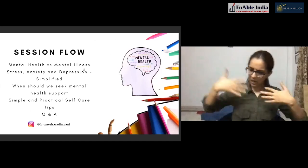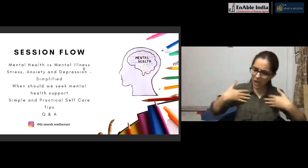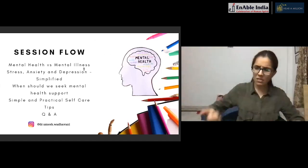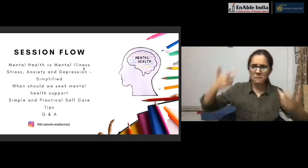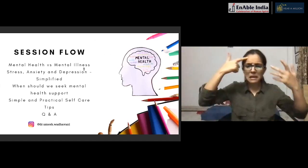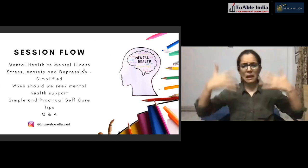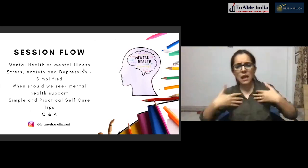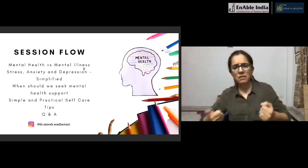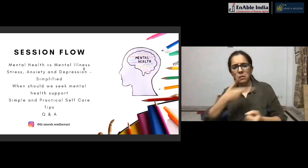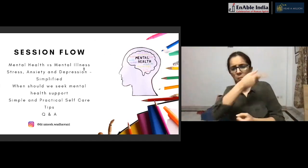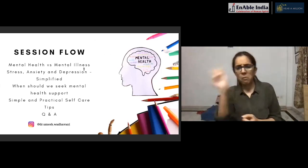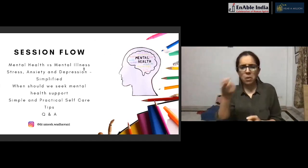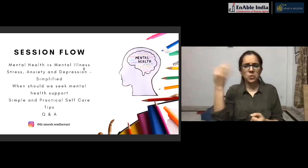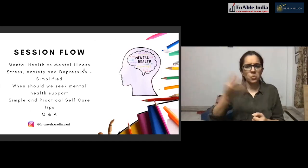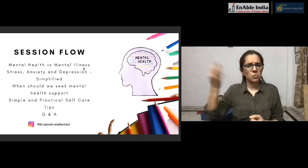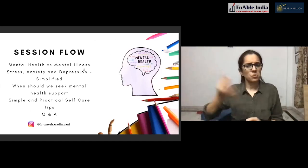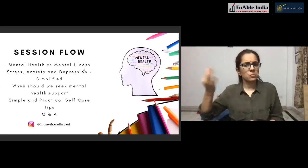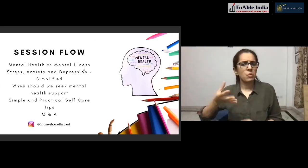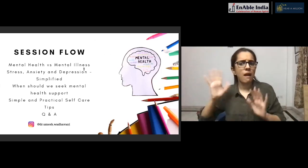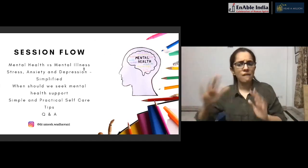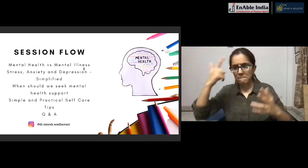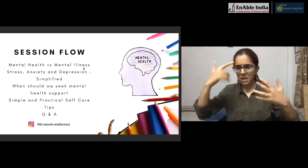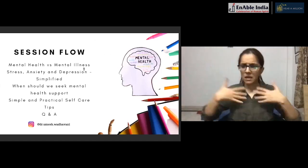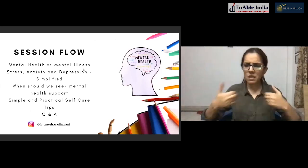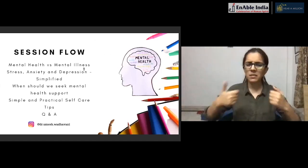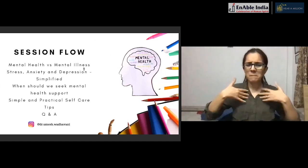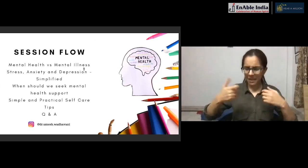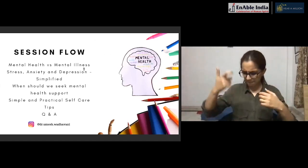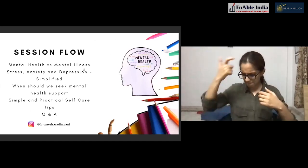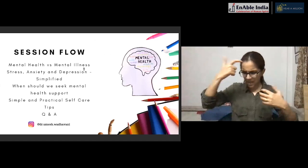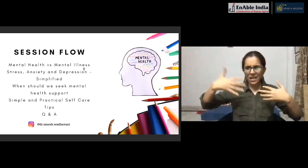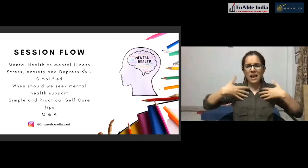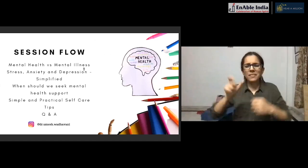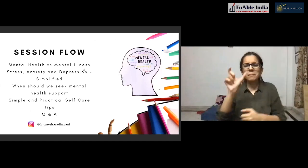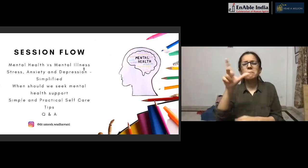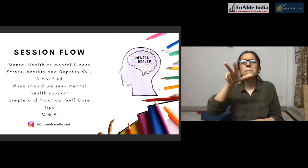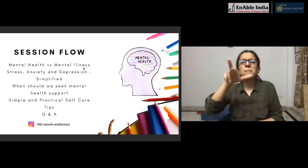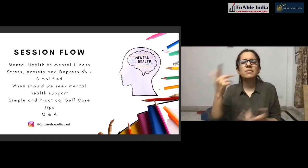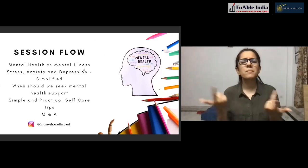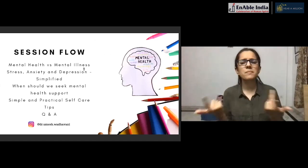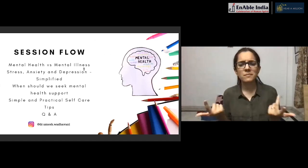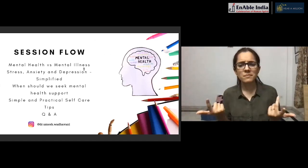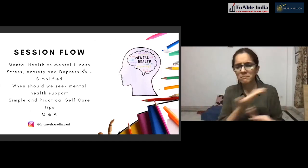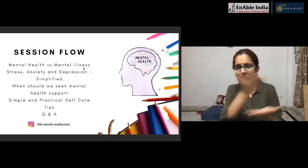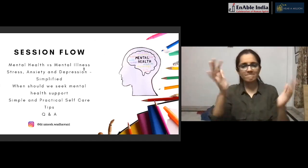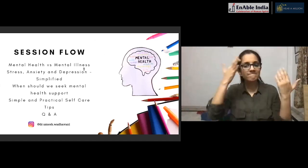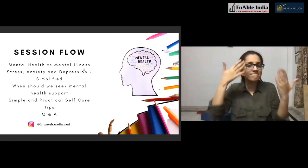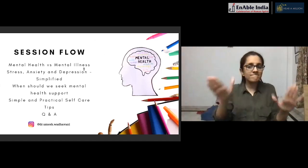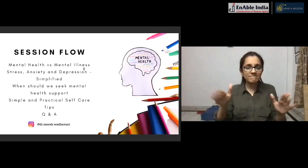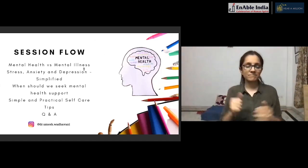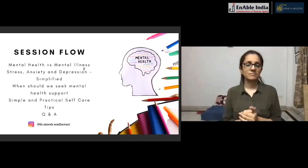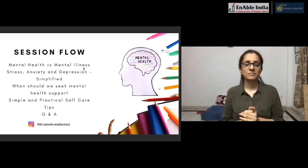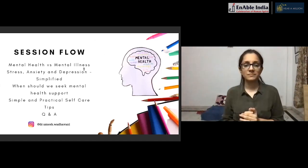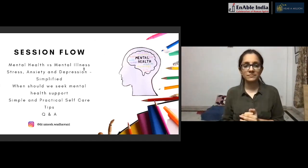health shouldn't be a taboo. We should talk more about mental health. But what exactly mental health is? To explain that, what we'll do is we will try